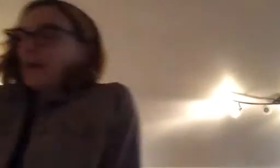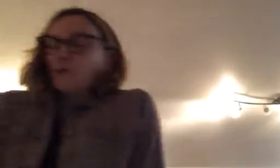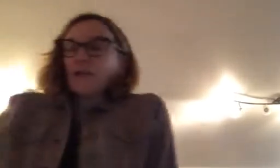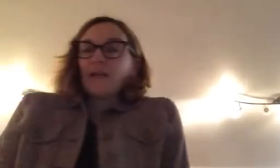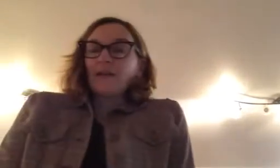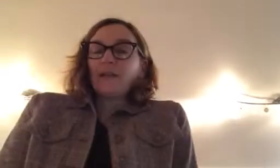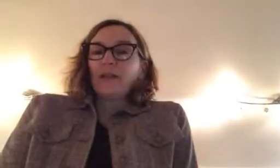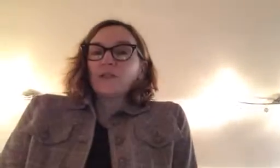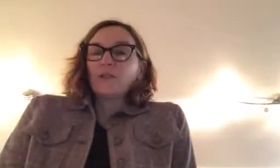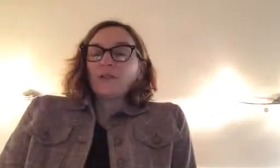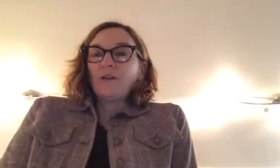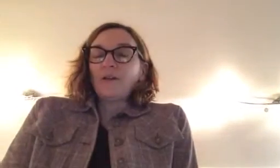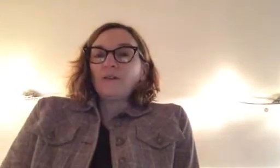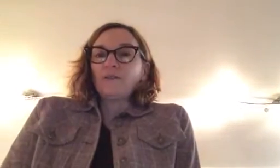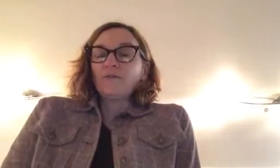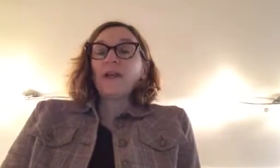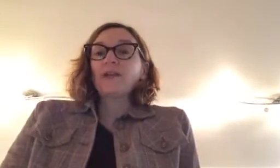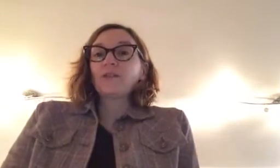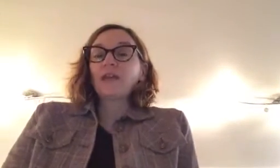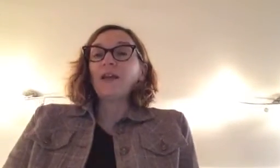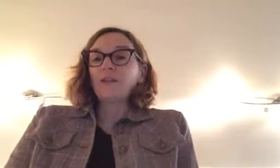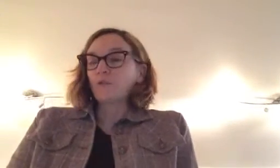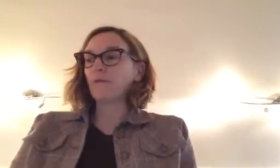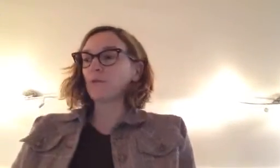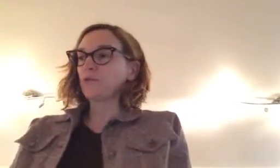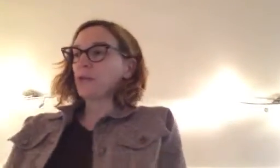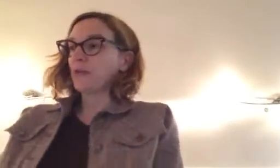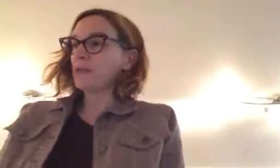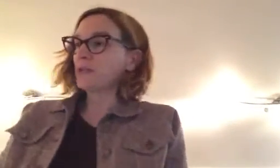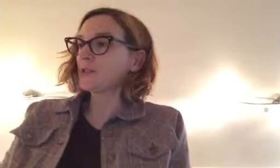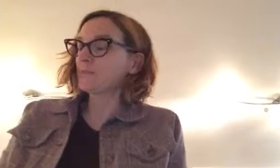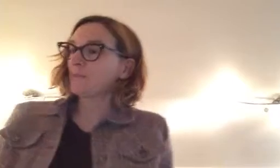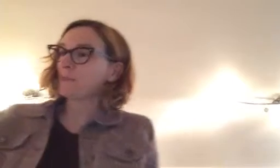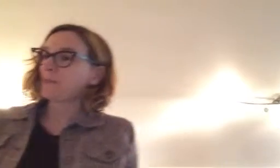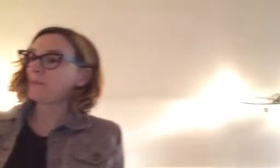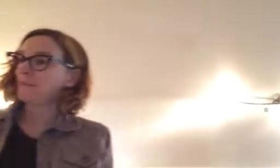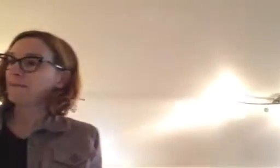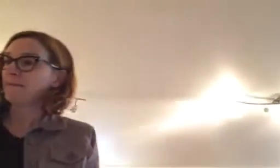now set against France and its revolutionaries.